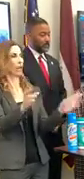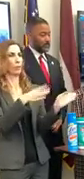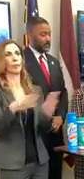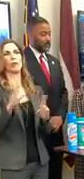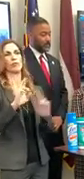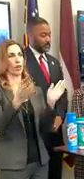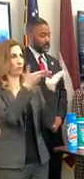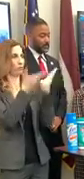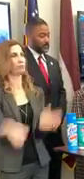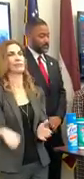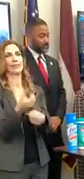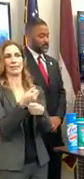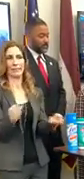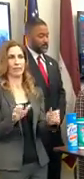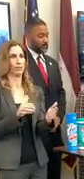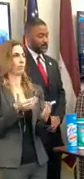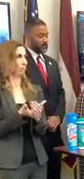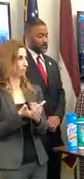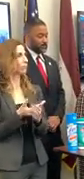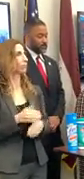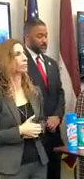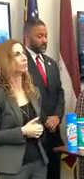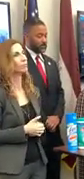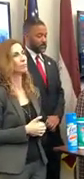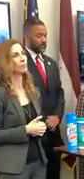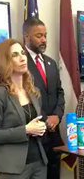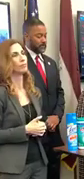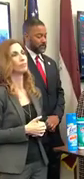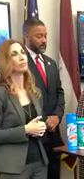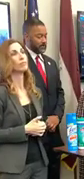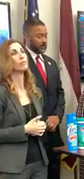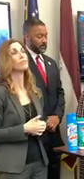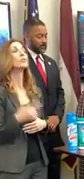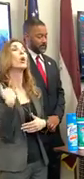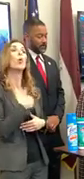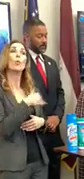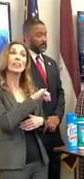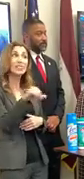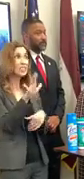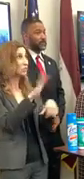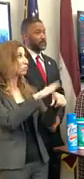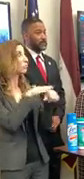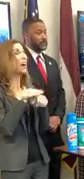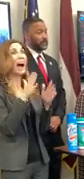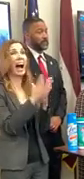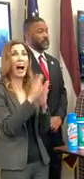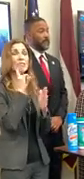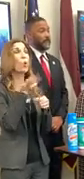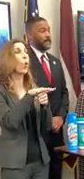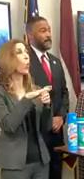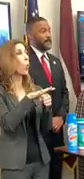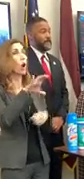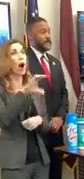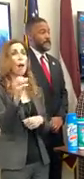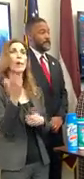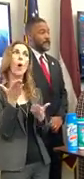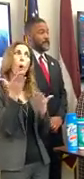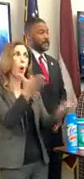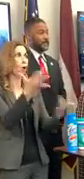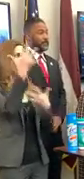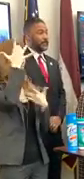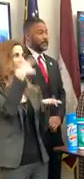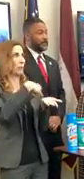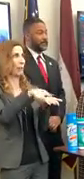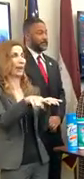safely. We continue our call to our local employers to please offer sick pay if you